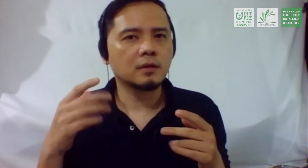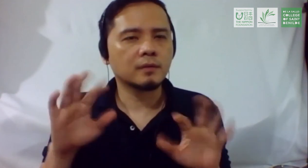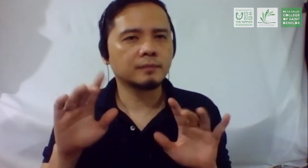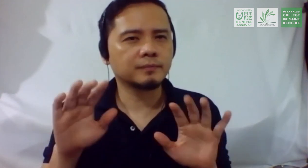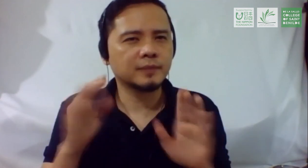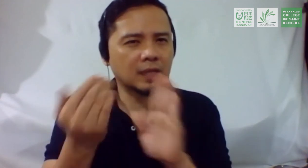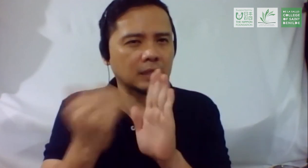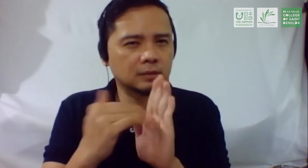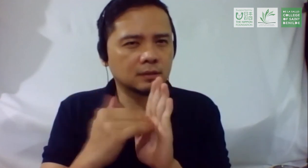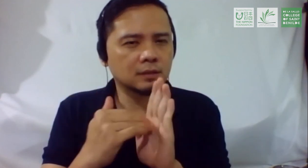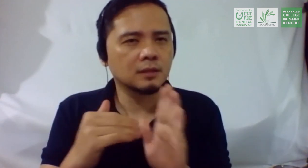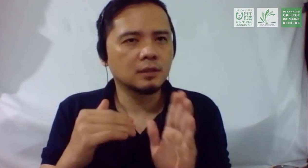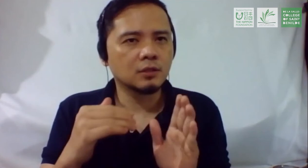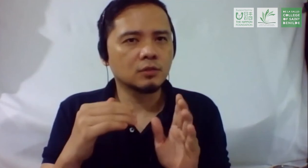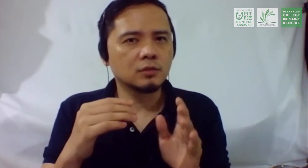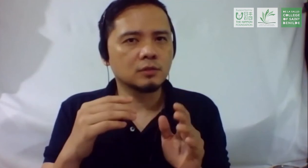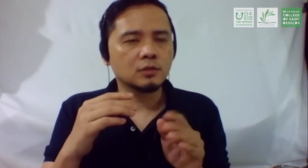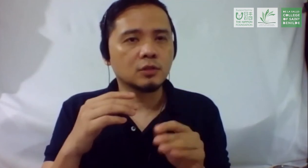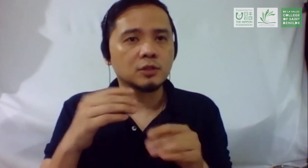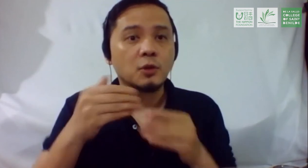have class 2 days next week.